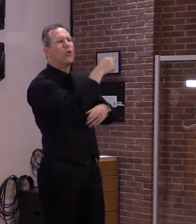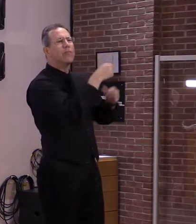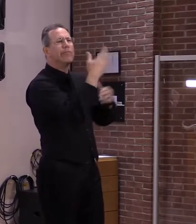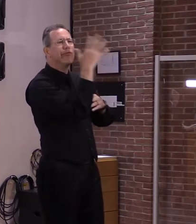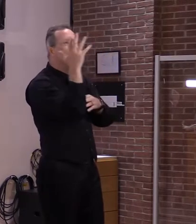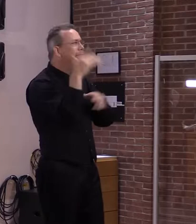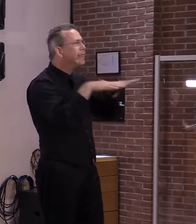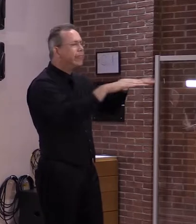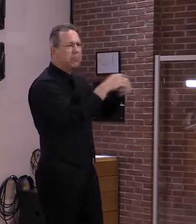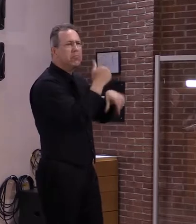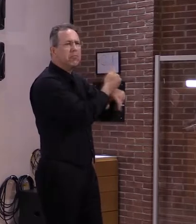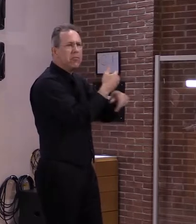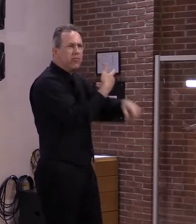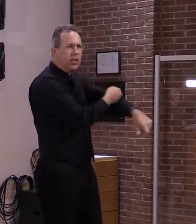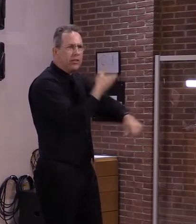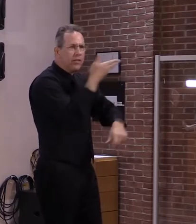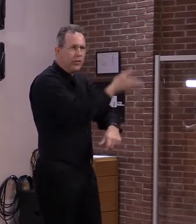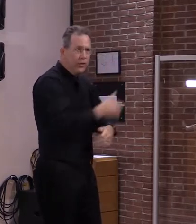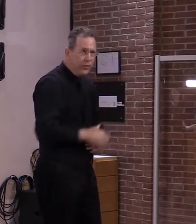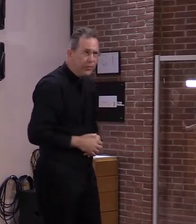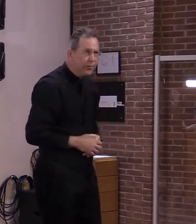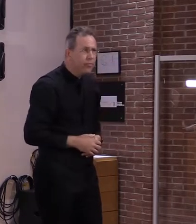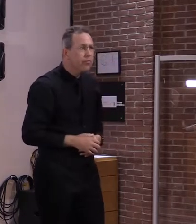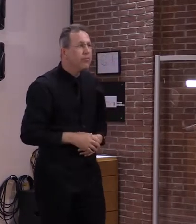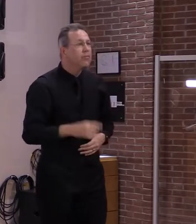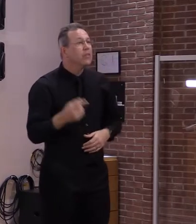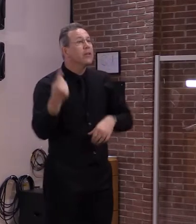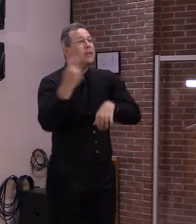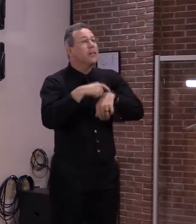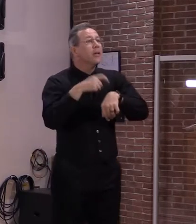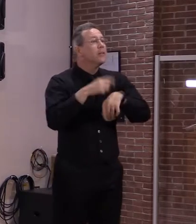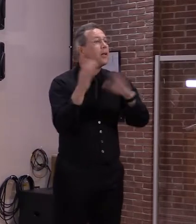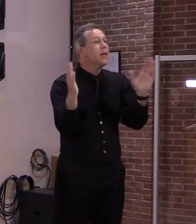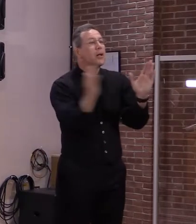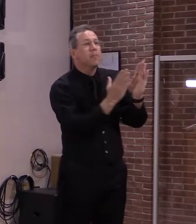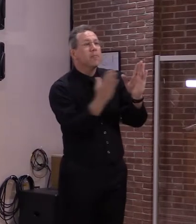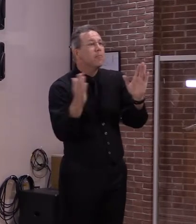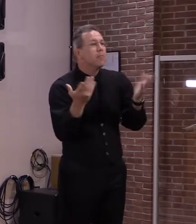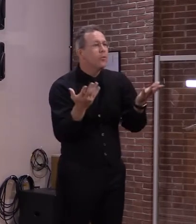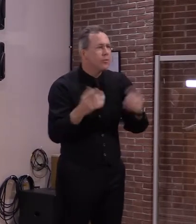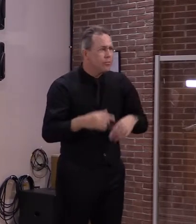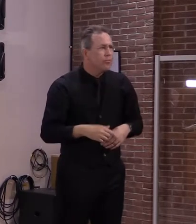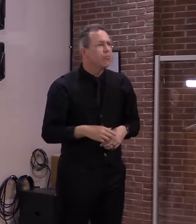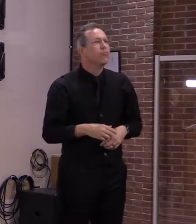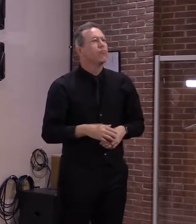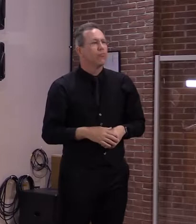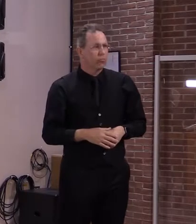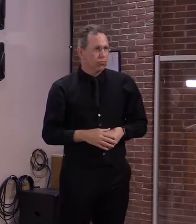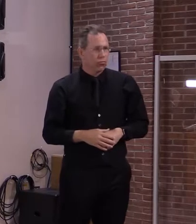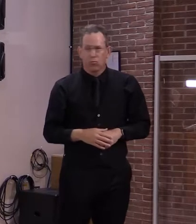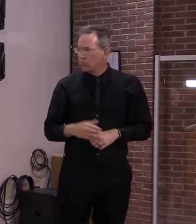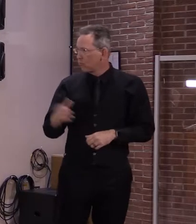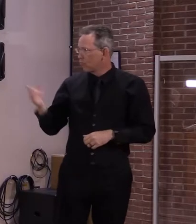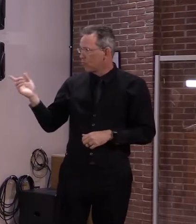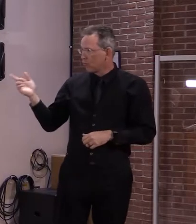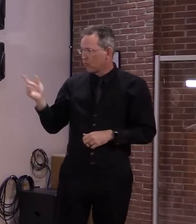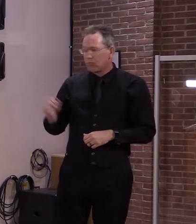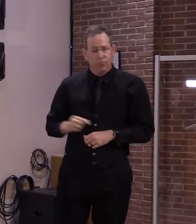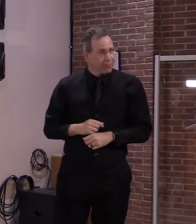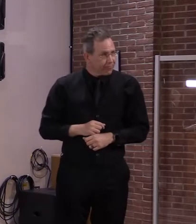times, and locations for these hospitality worker vaccine clinics, please visit